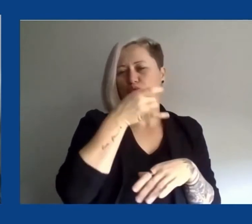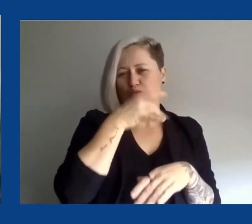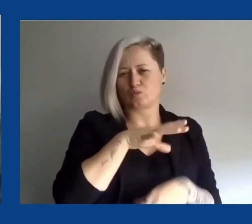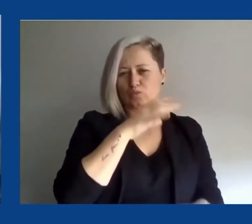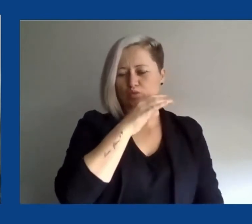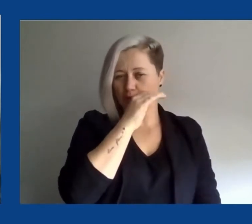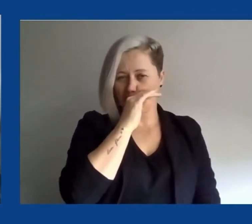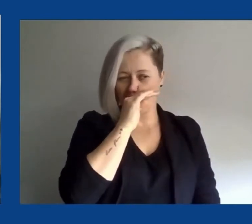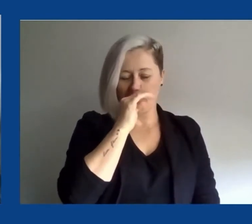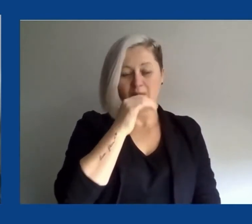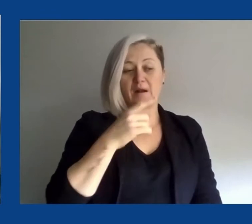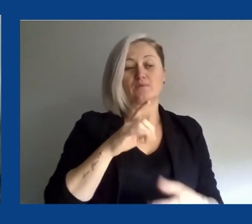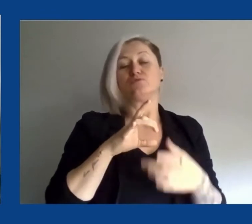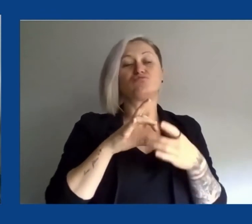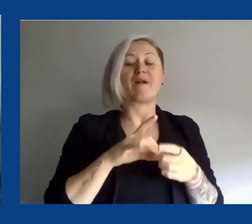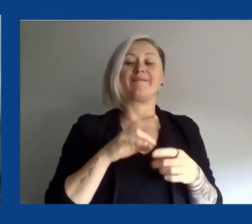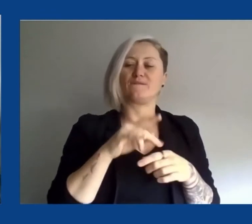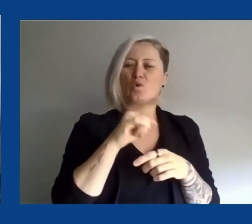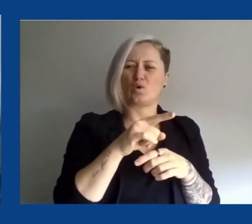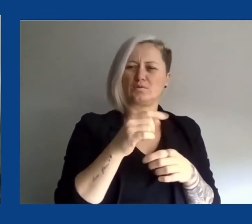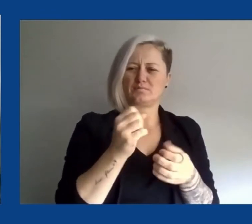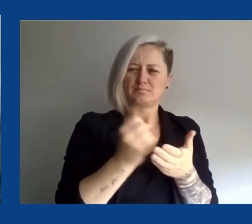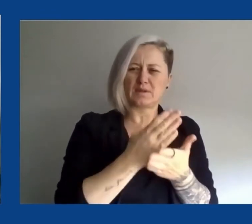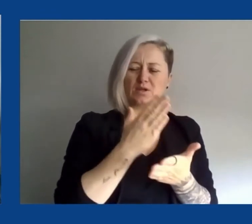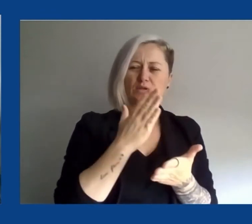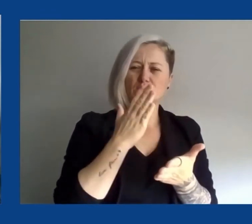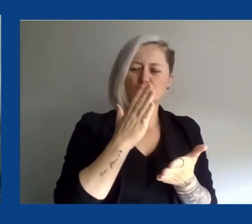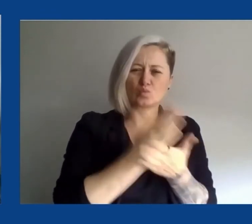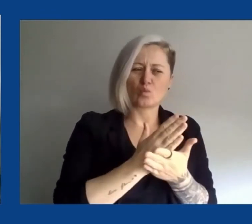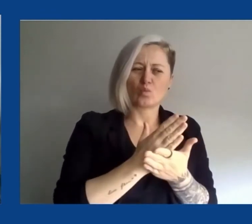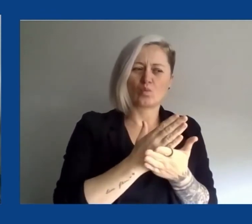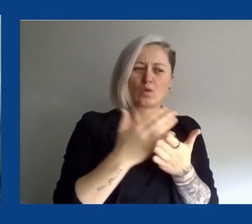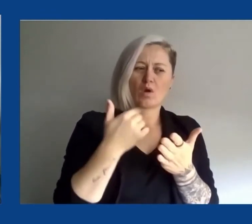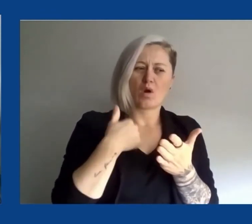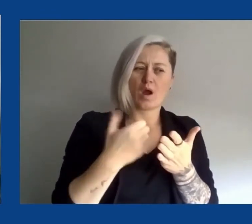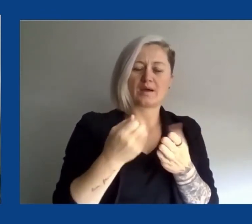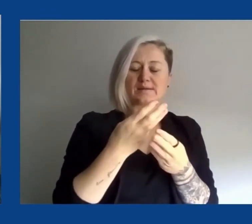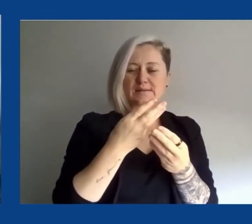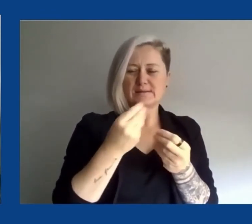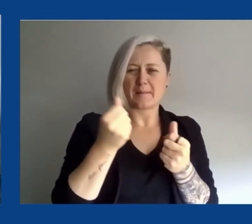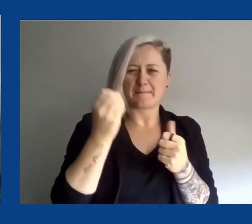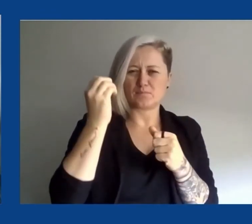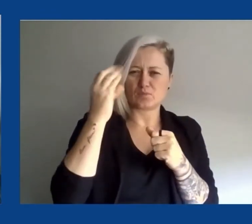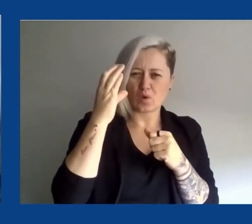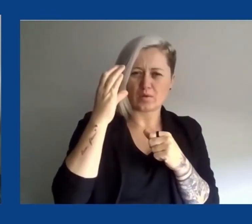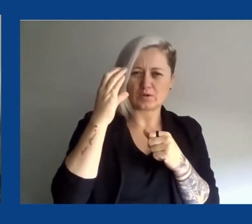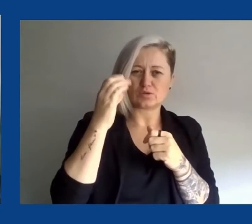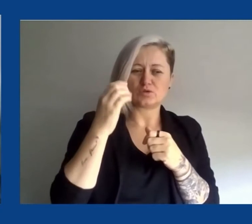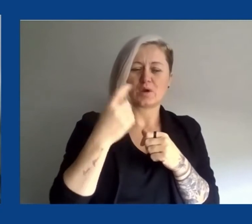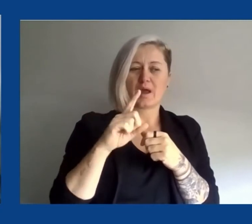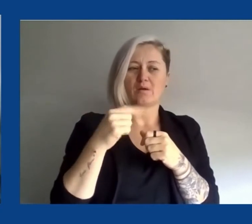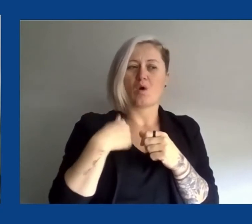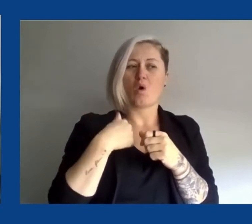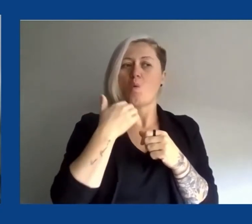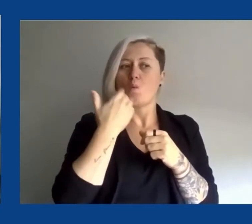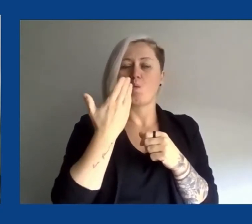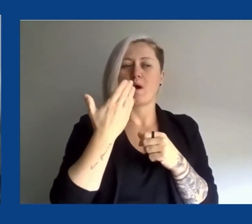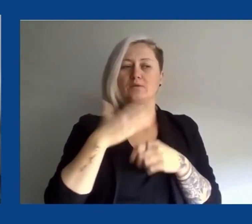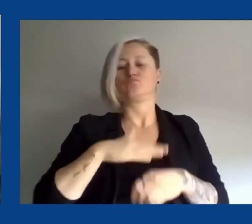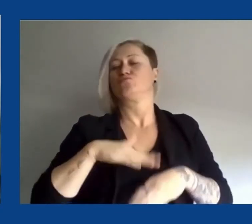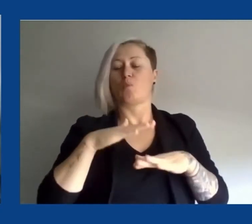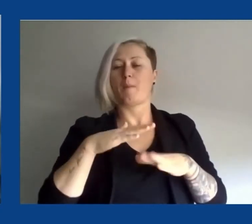It was relevant for her to make sure that I had some knowledge, and I always grew up around my